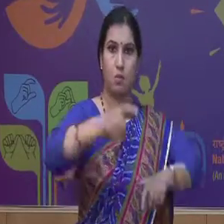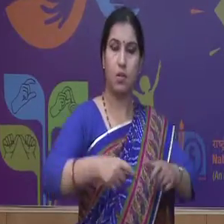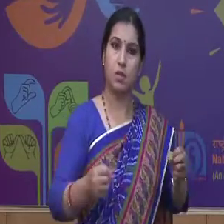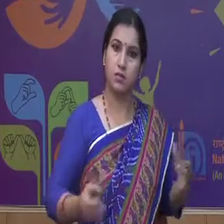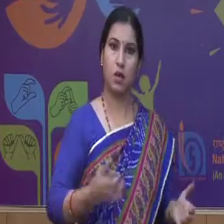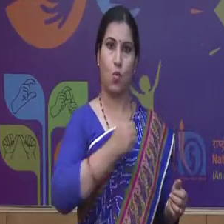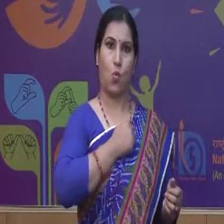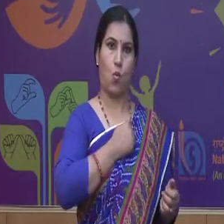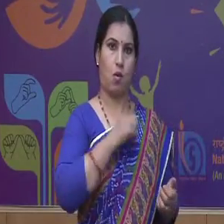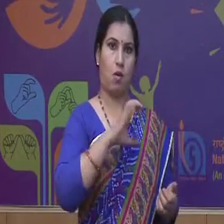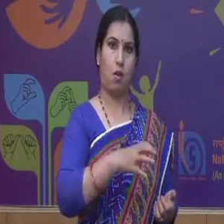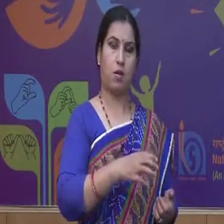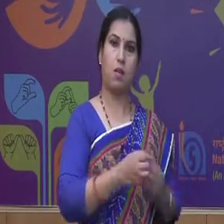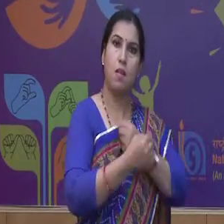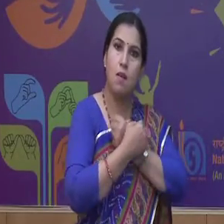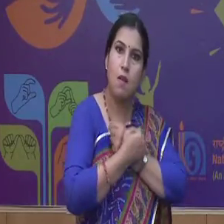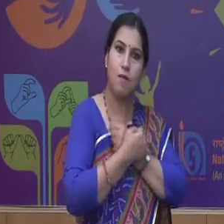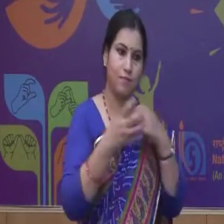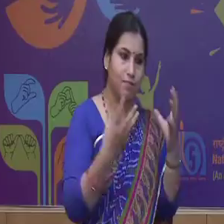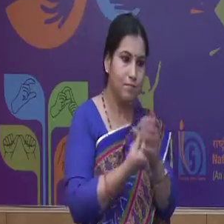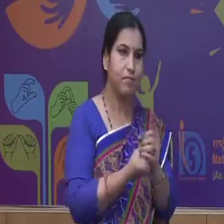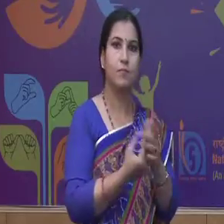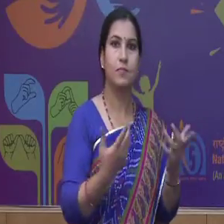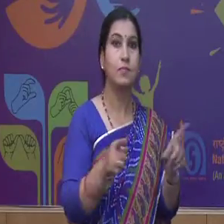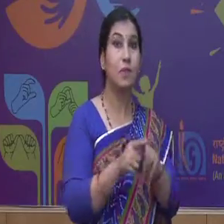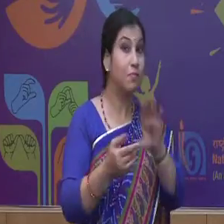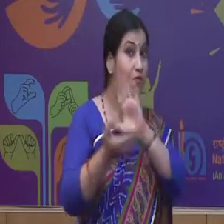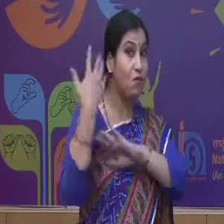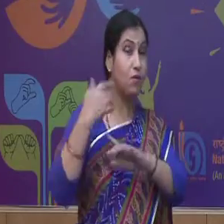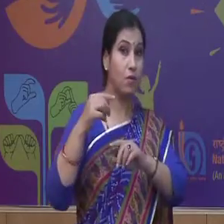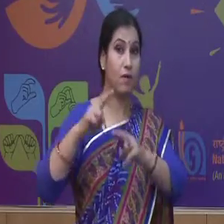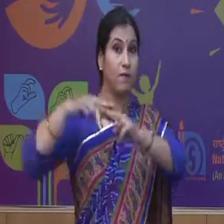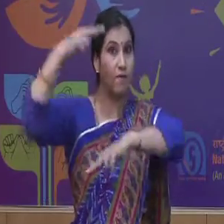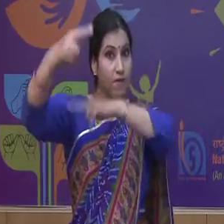country while opposing the colonial rule.